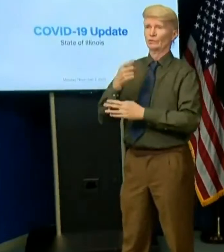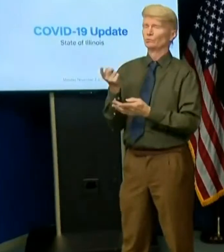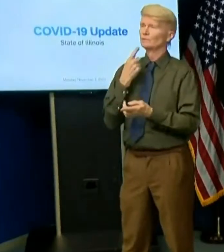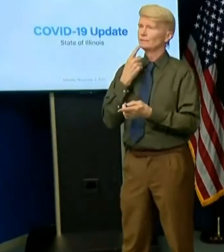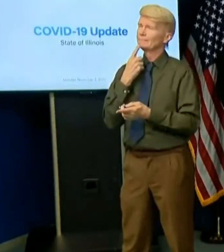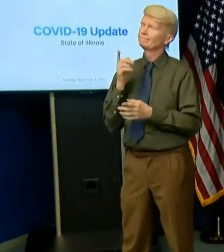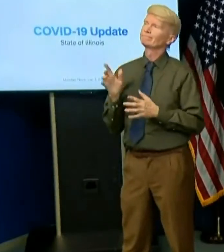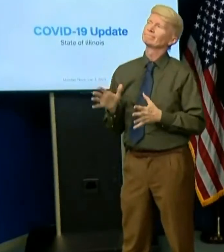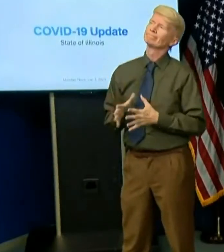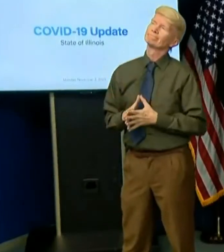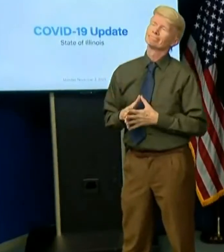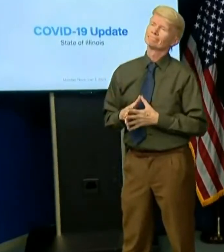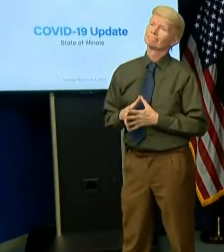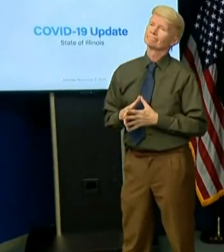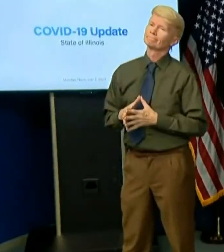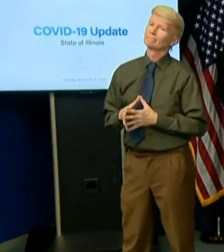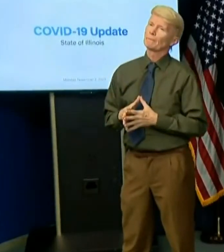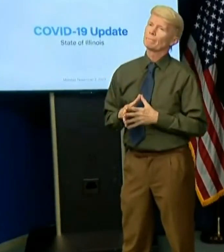used in that question.